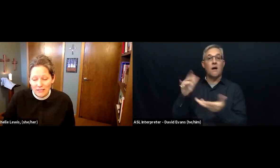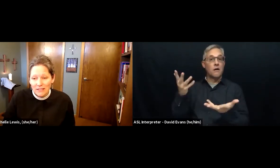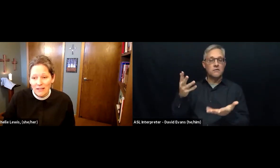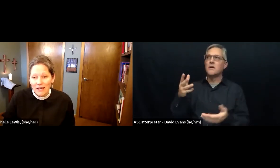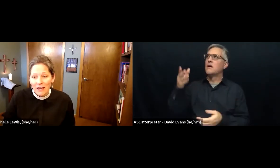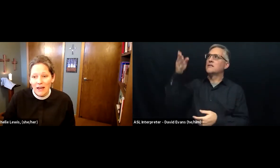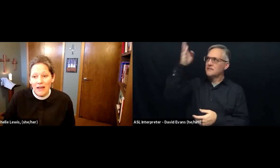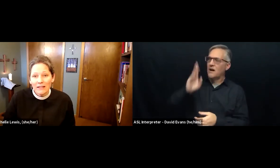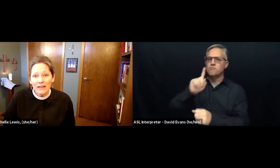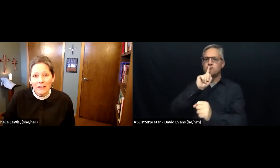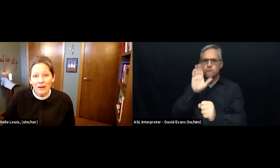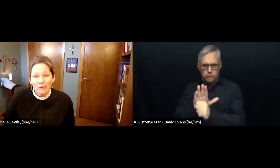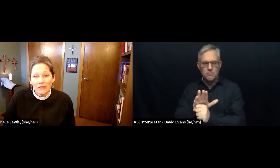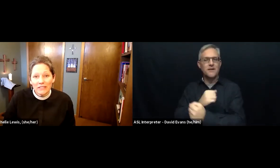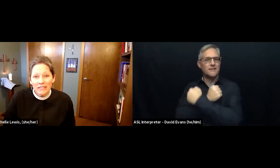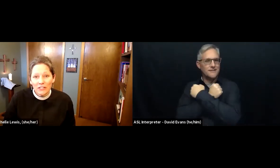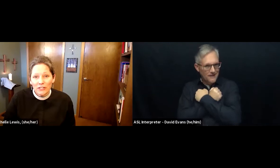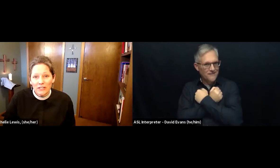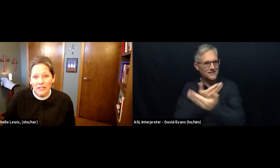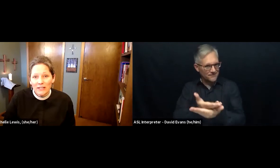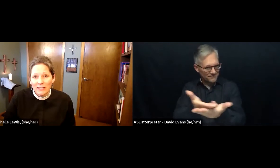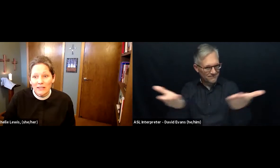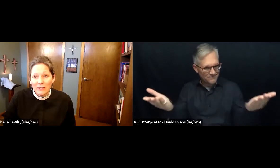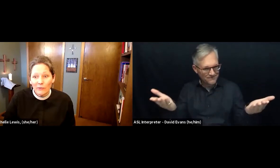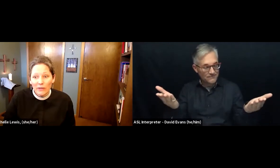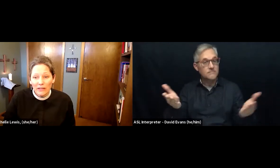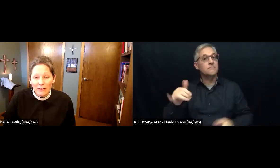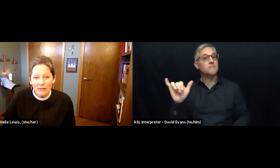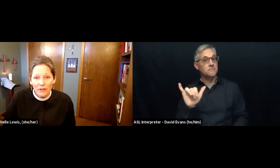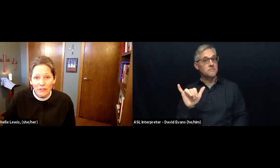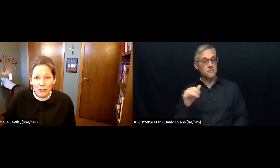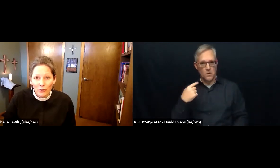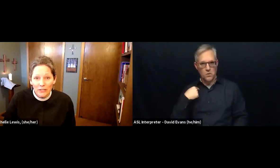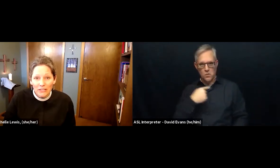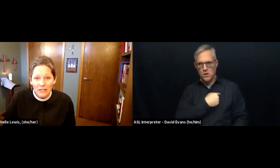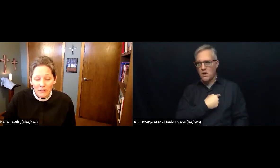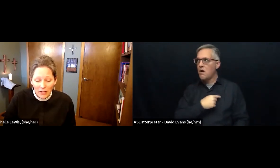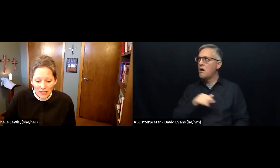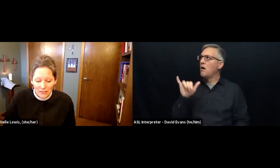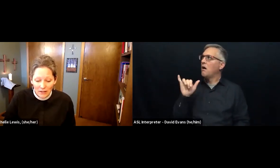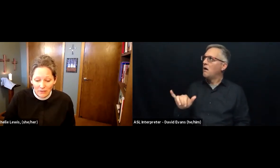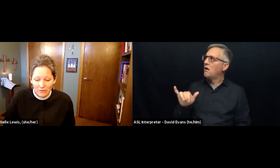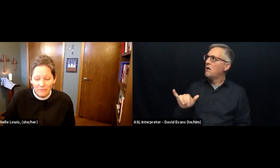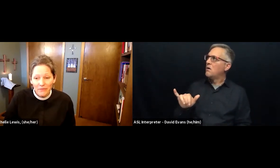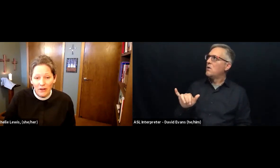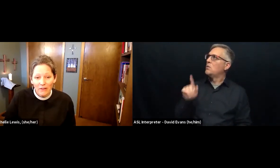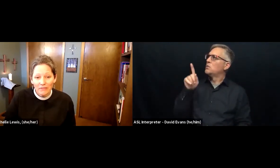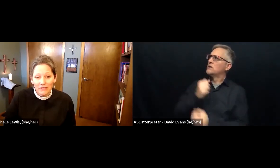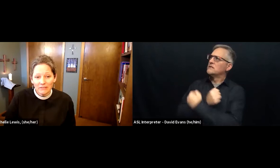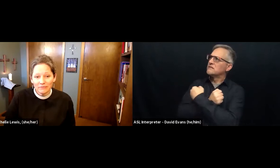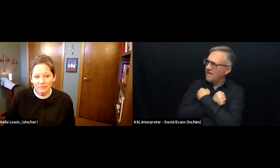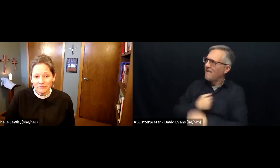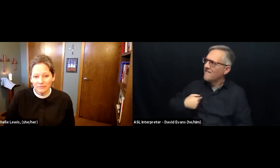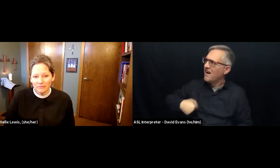us, and then our realization that we fall short of God's love